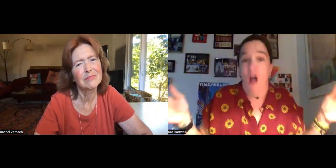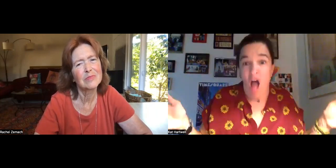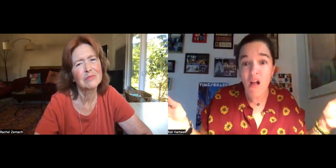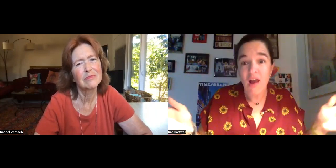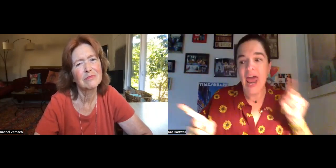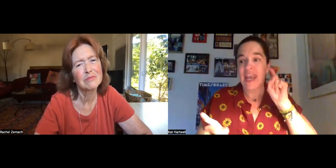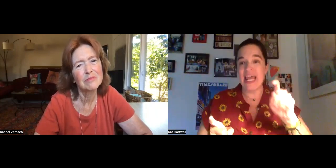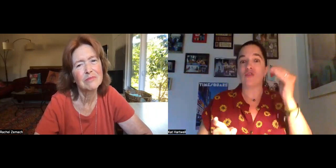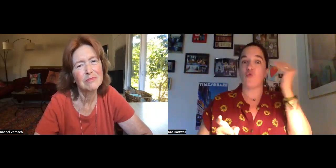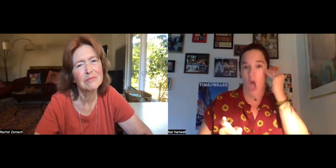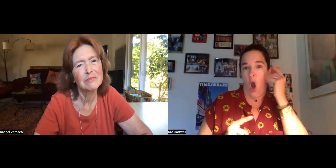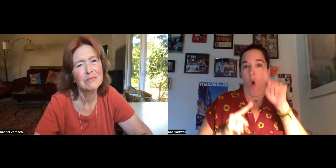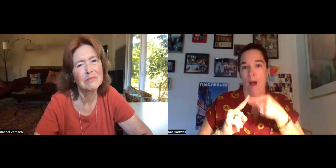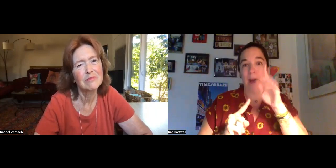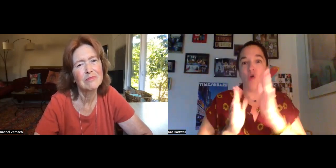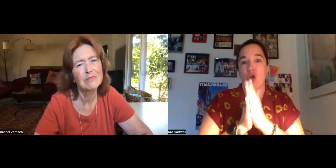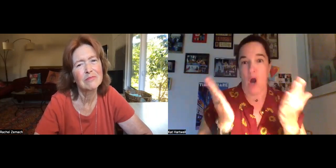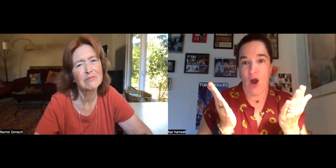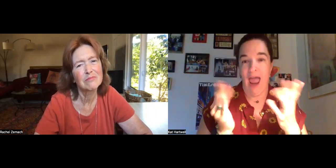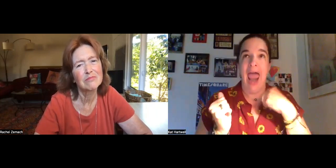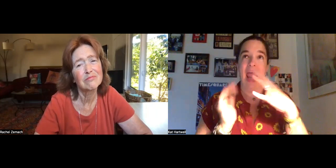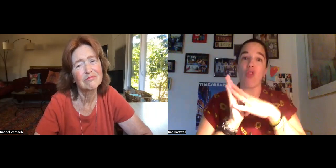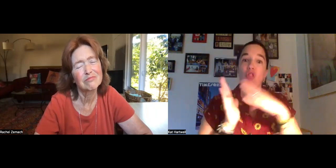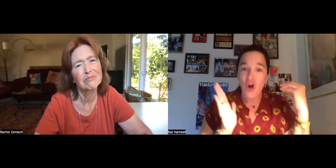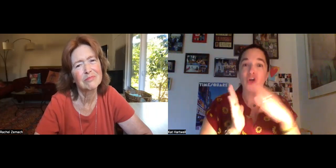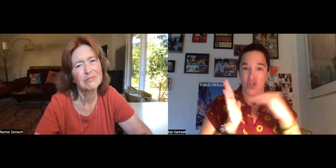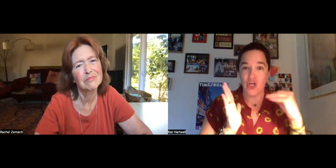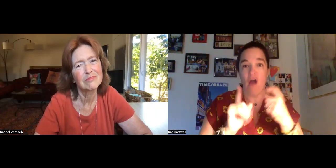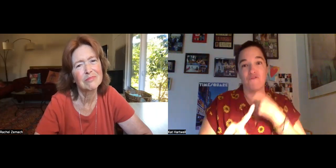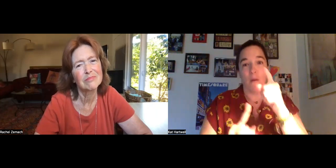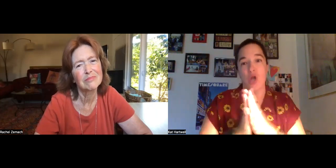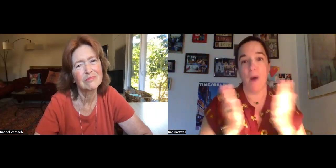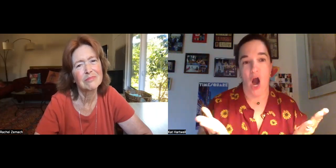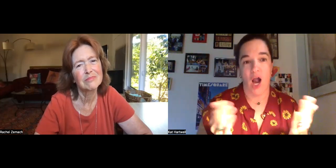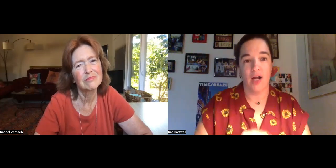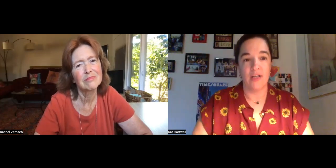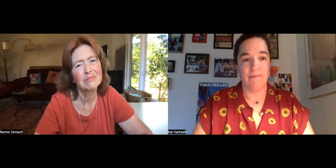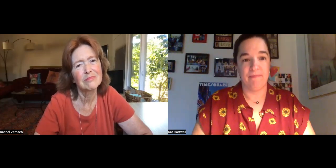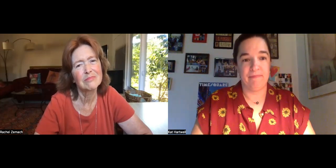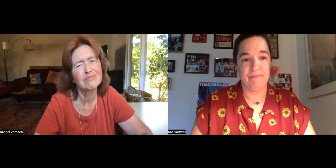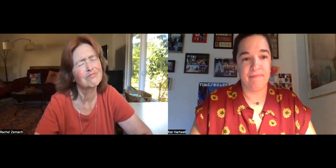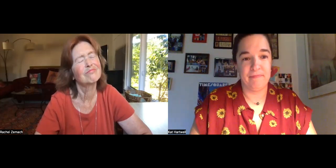general needs to know about your book and learn from your book.